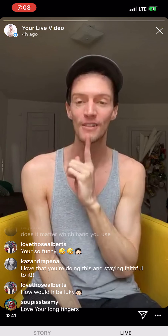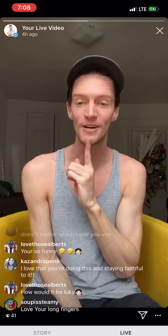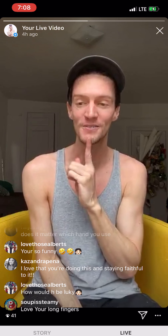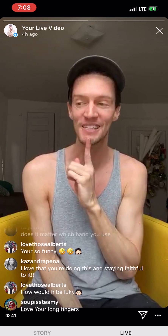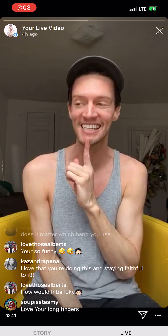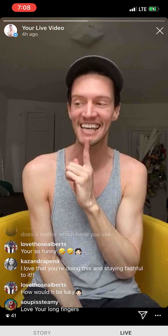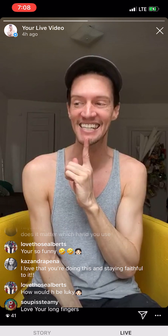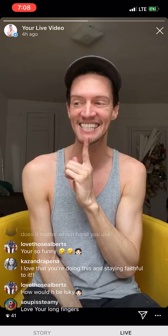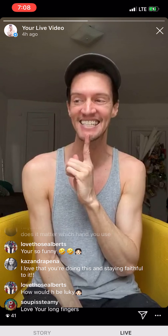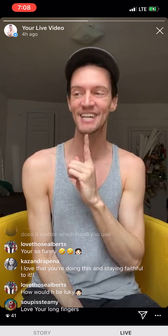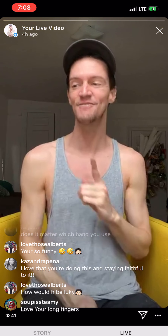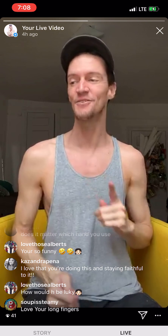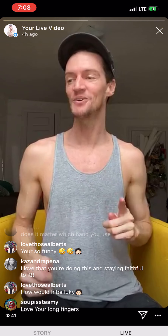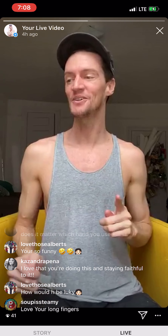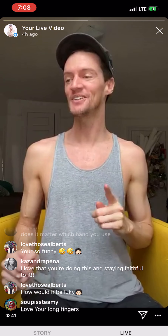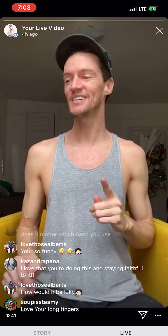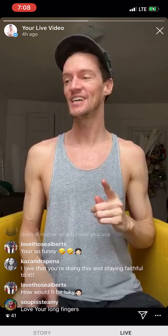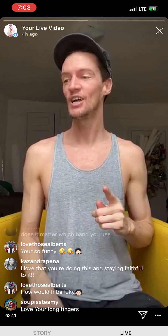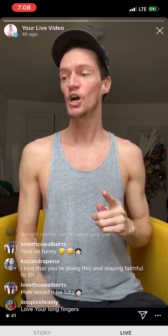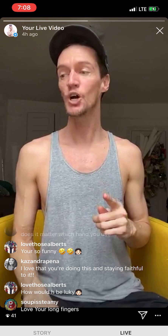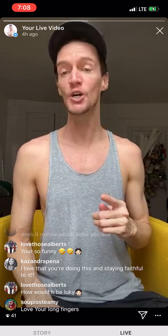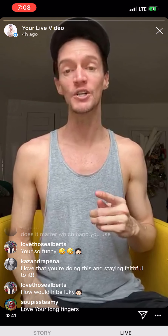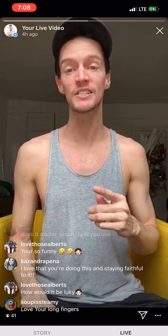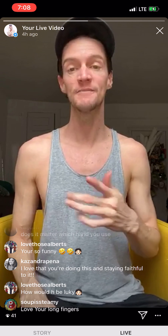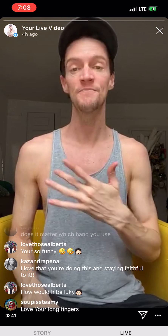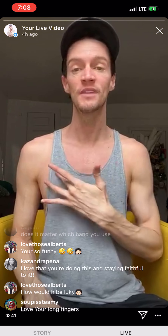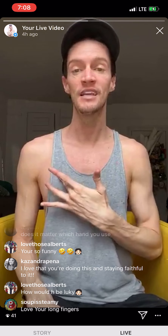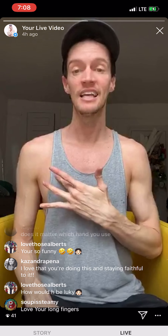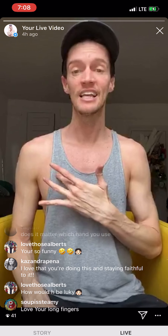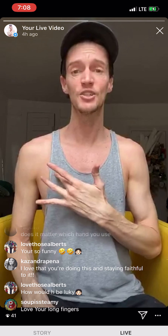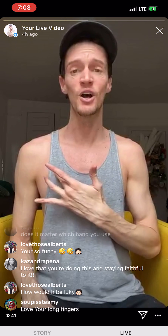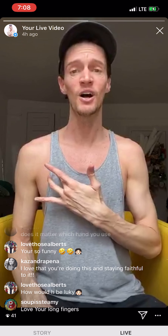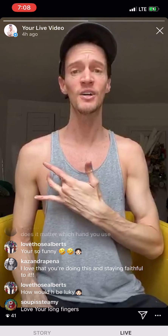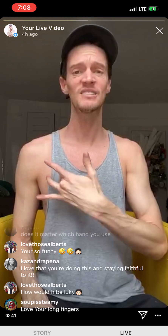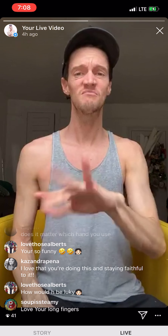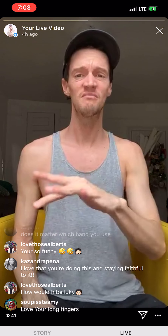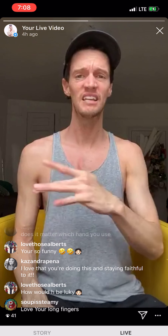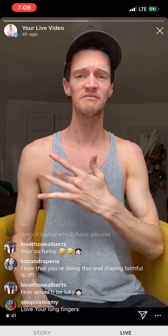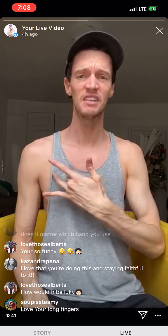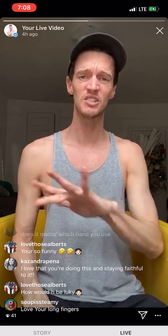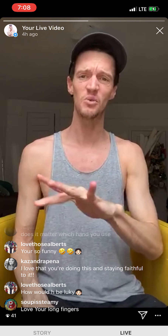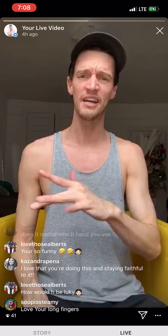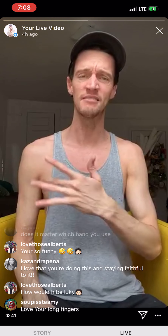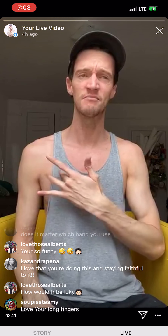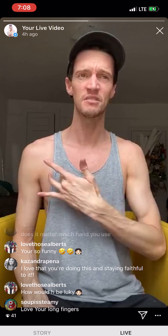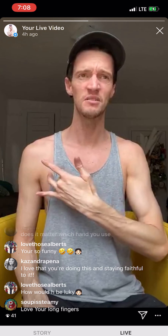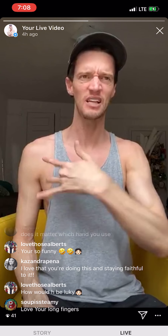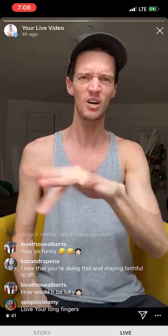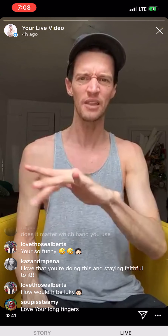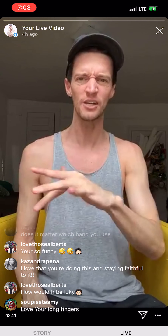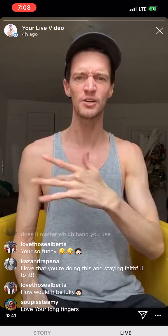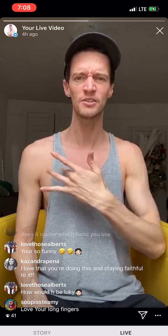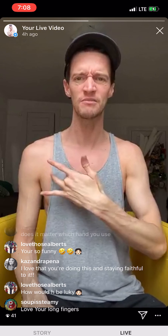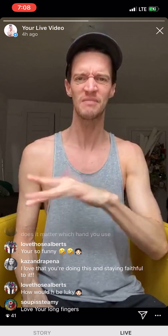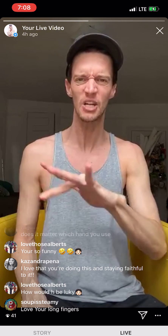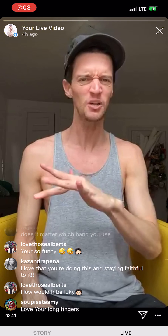Lonely. Yes. The sign for hurt. It's your heart and it flicks away. So, like, oh, that hurts. That hurts.